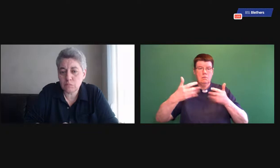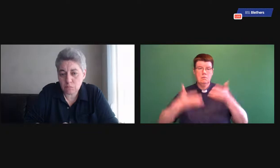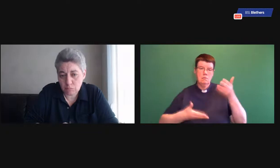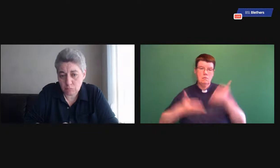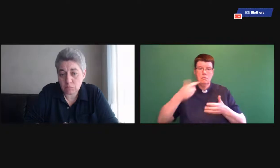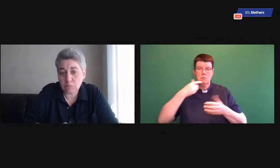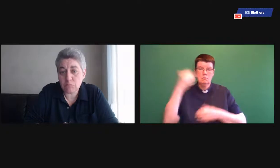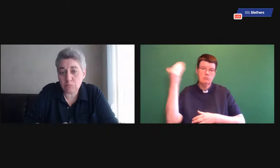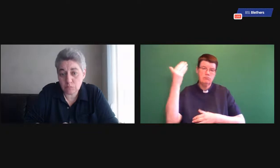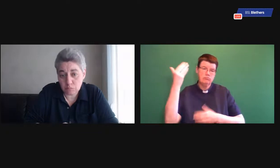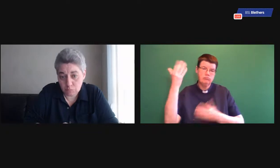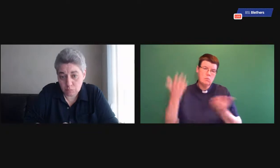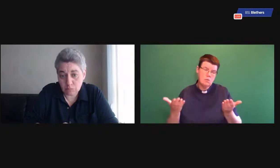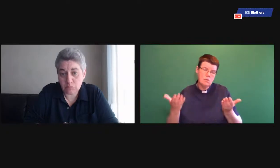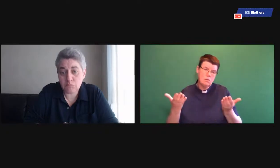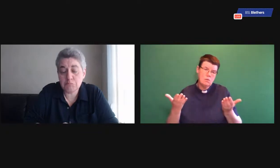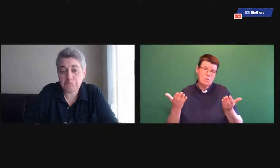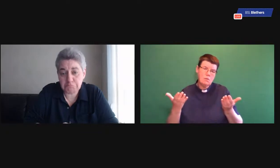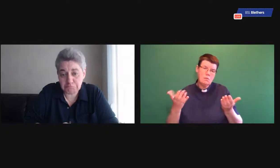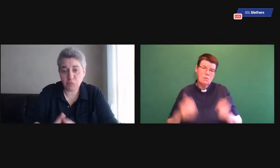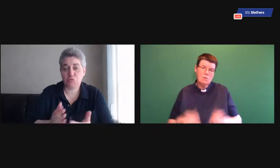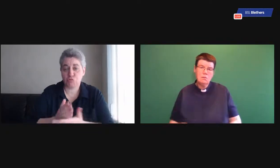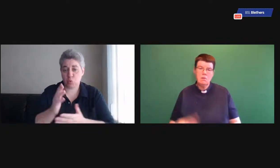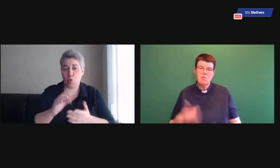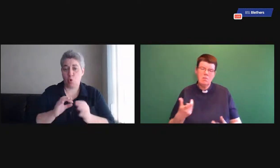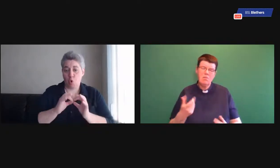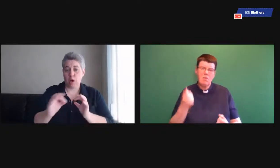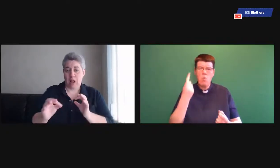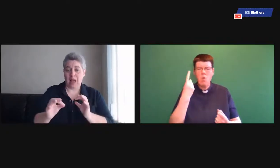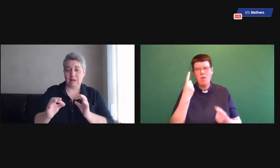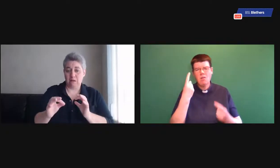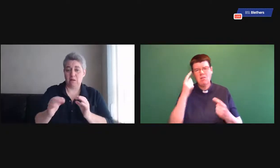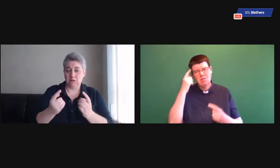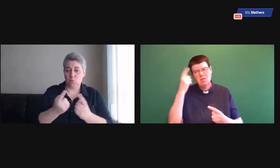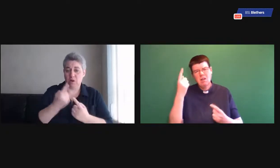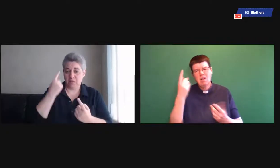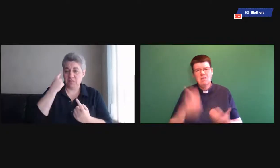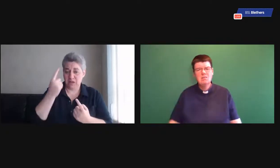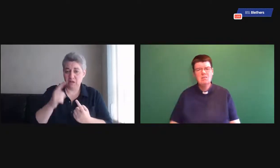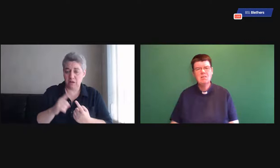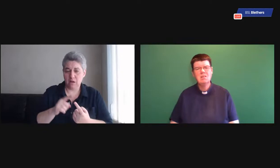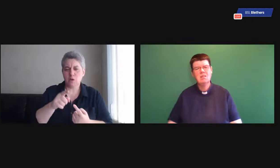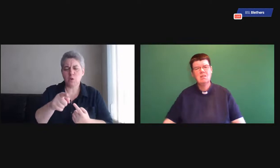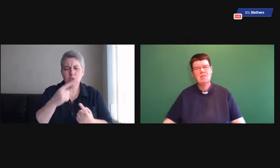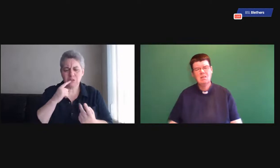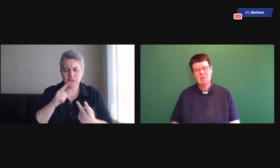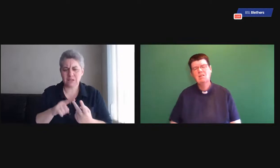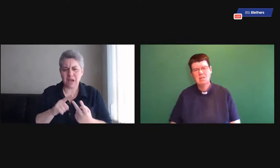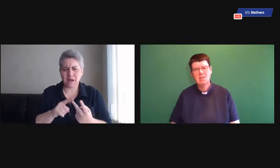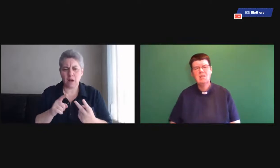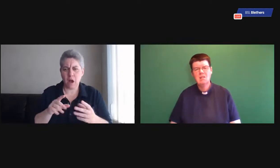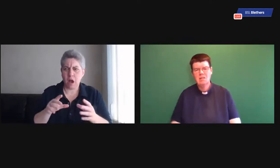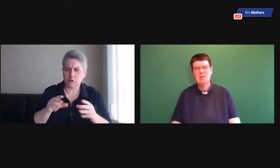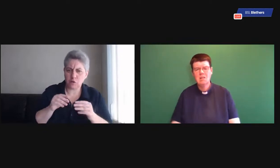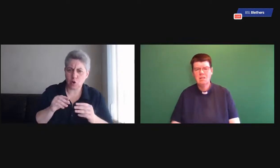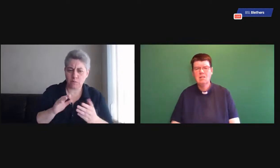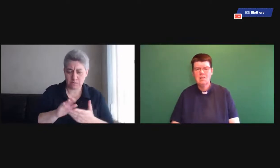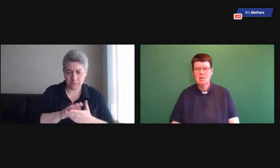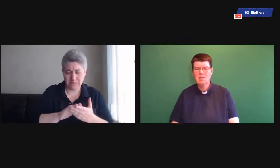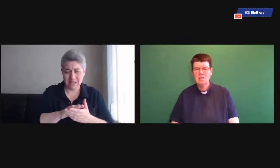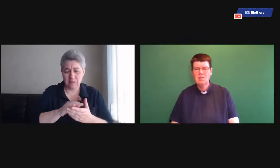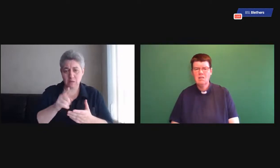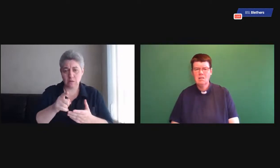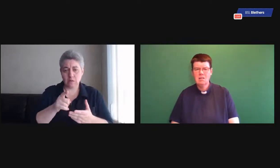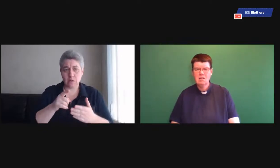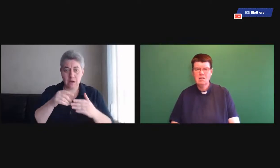like that, to try and set up a fund so that we can access that that we could get them that so they can access